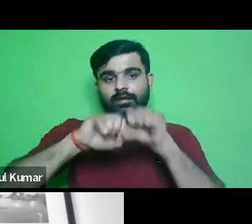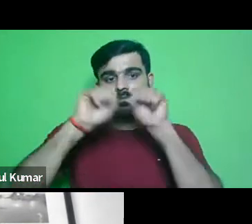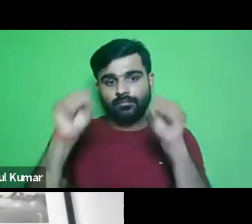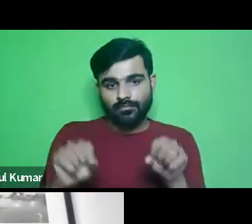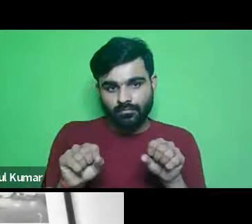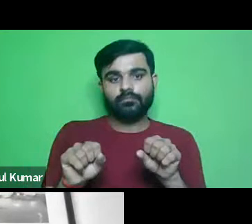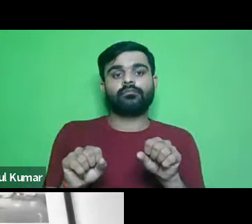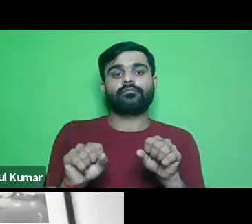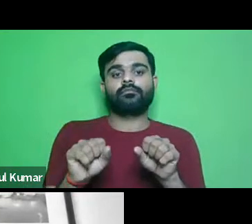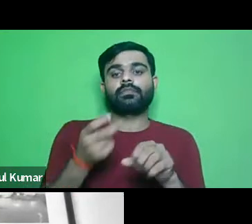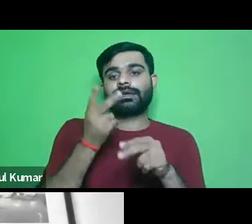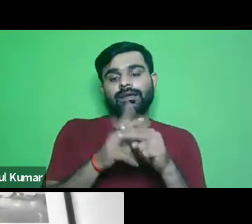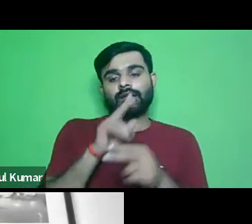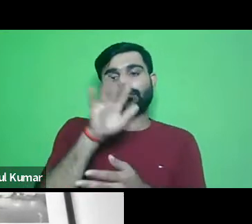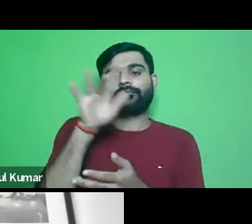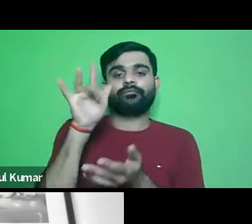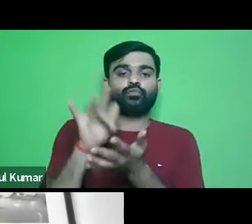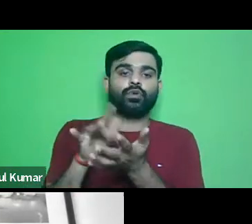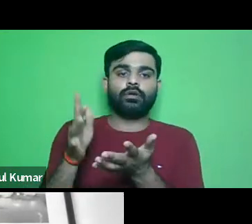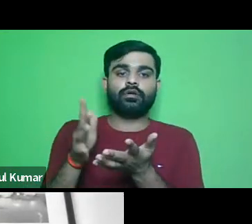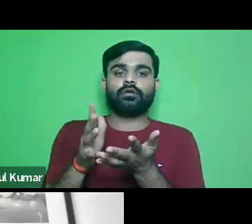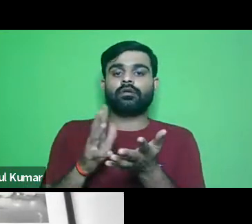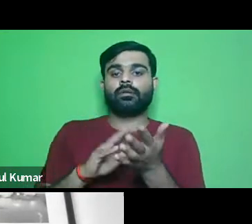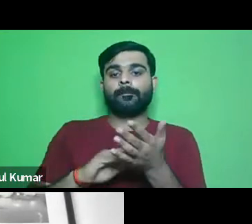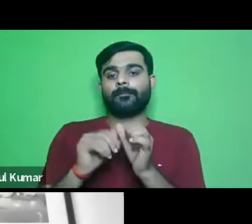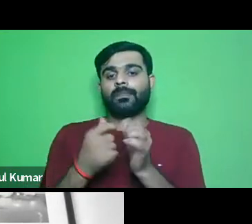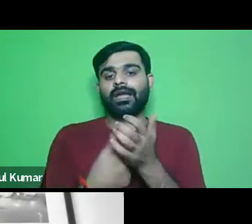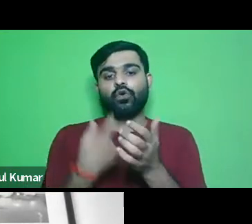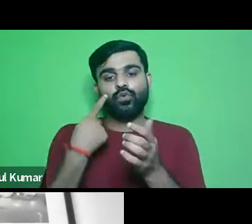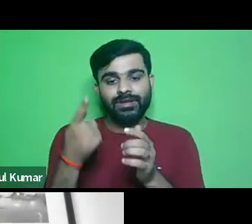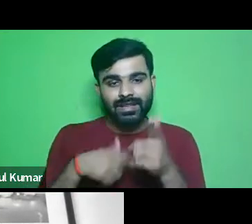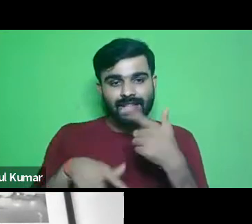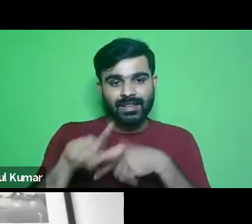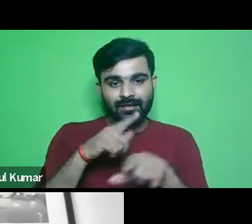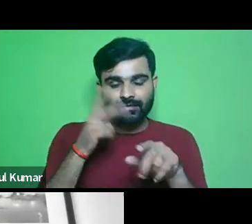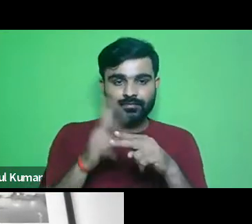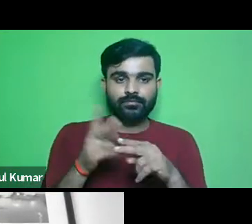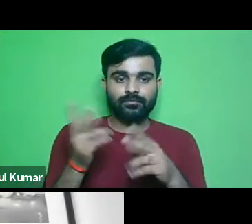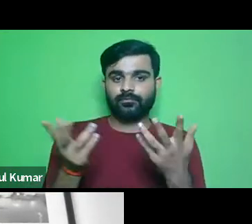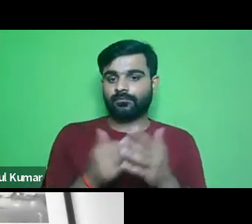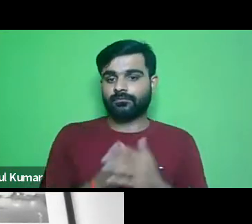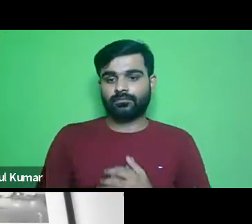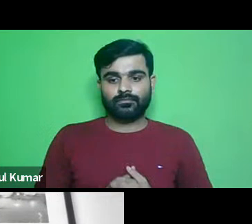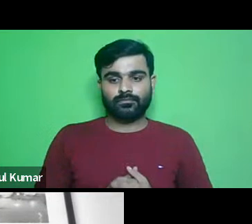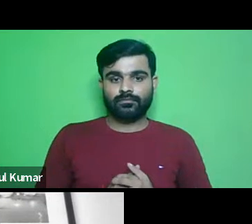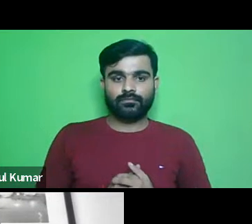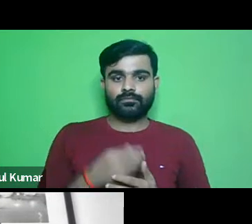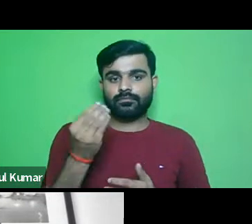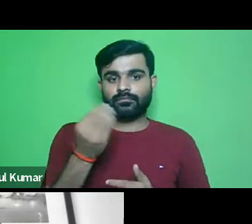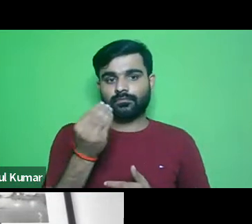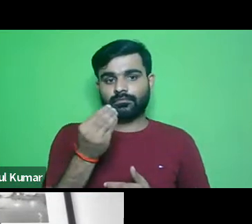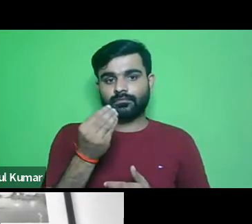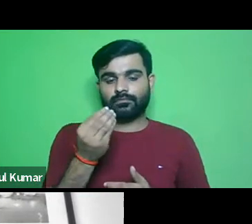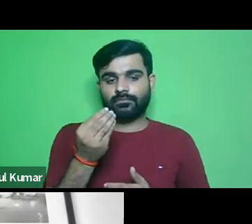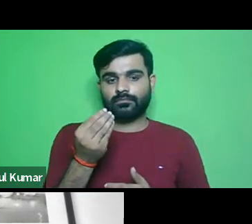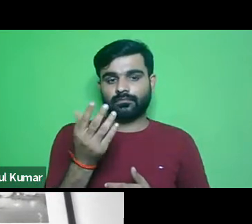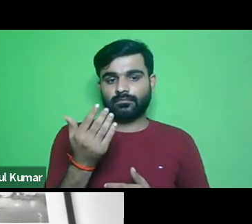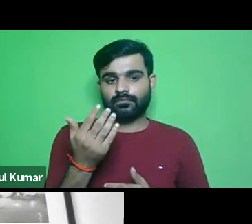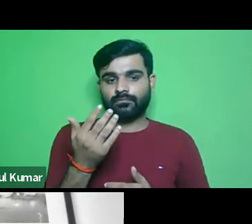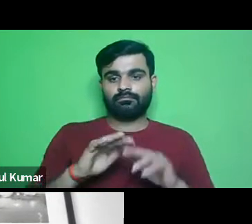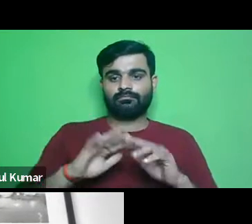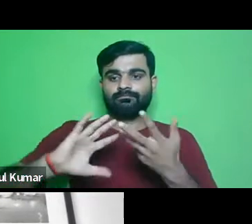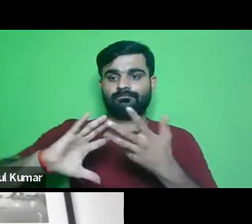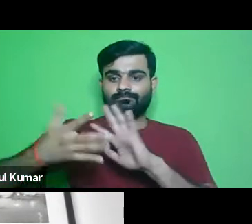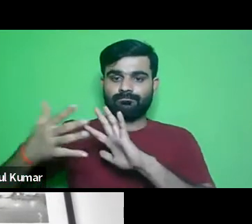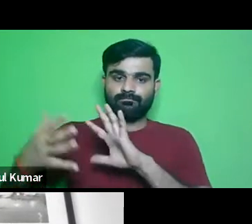the ones that were built for Maori languages. So I think there are certain